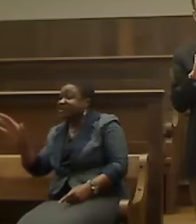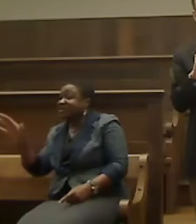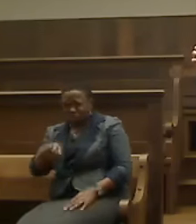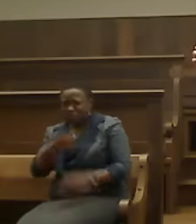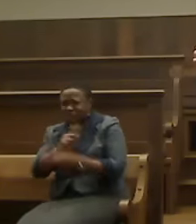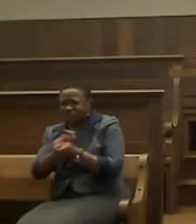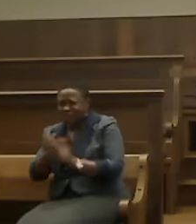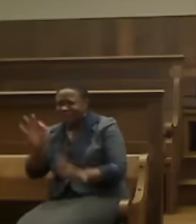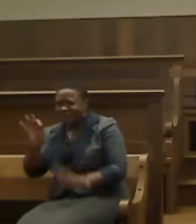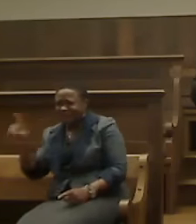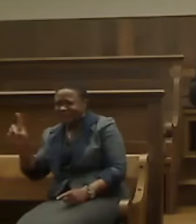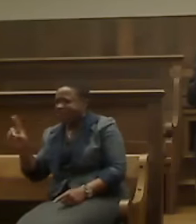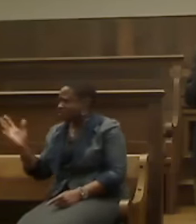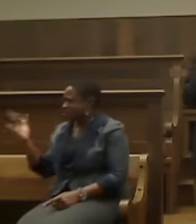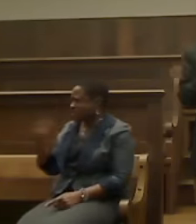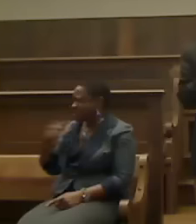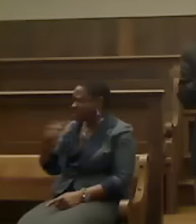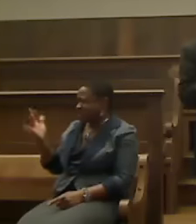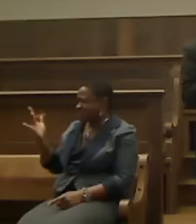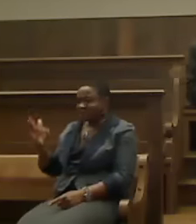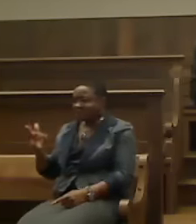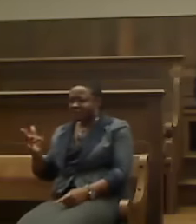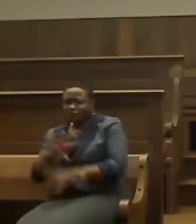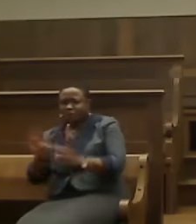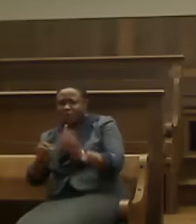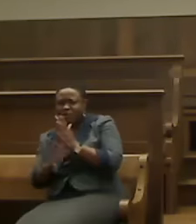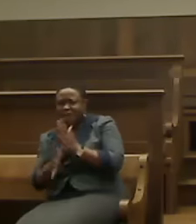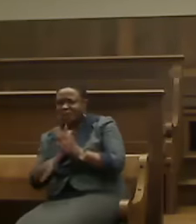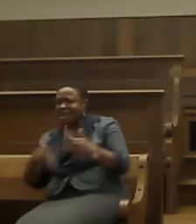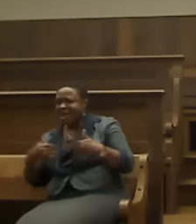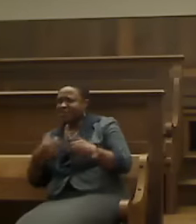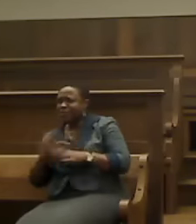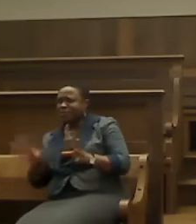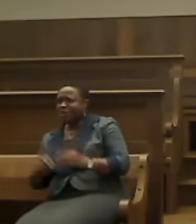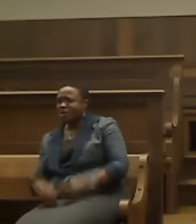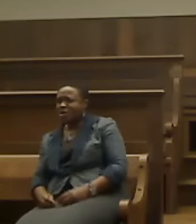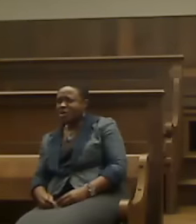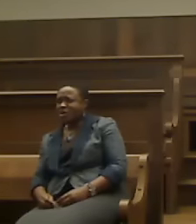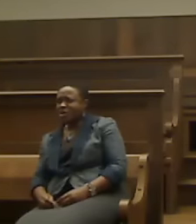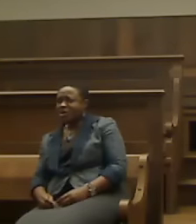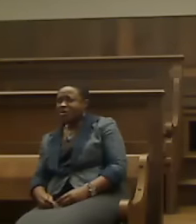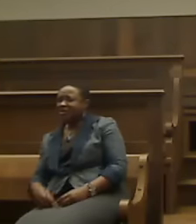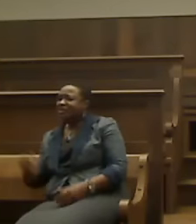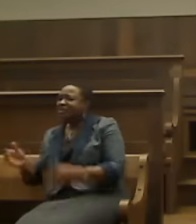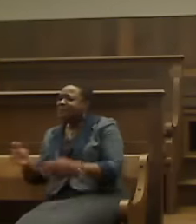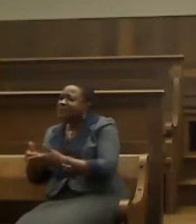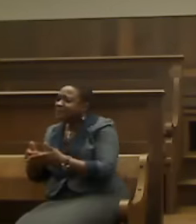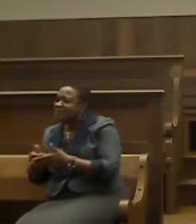feed. Farmer says, why do you say that? No more diarrhea. It had been killing the